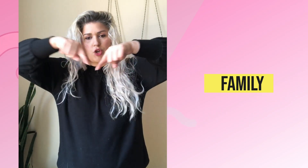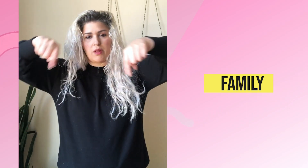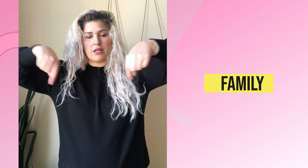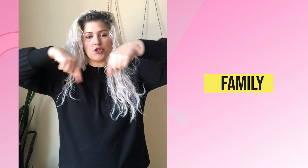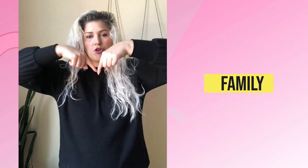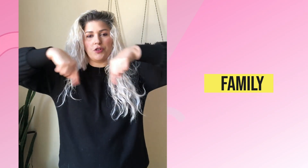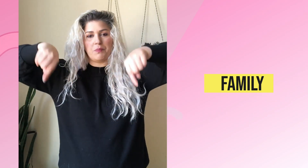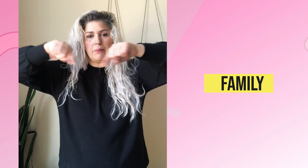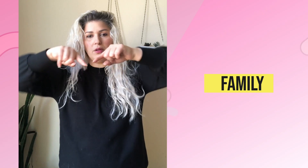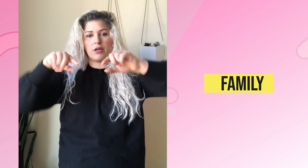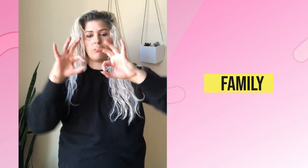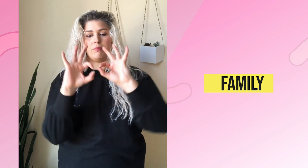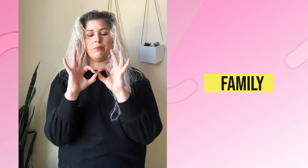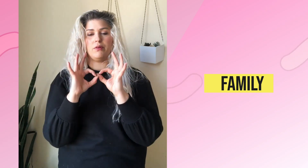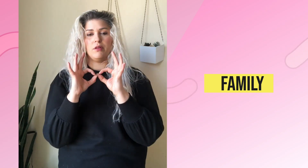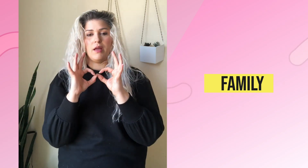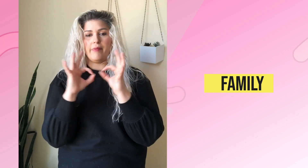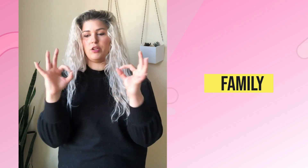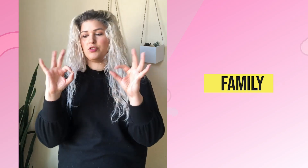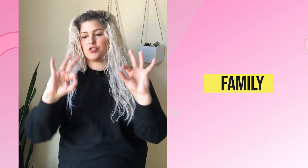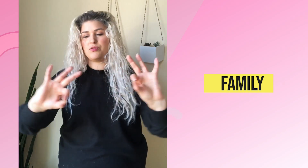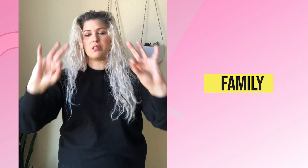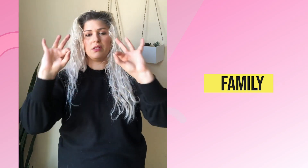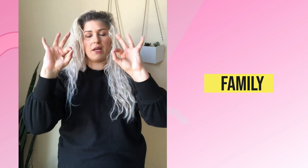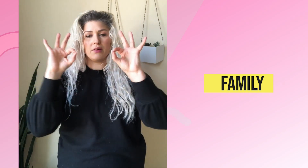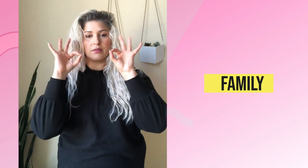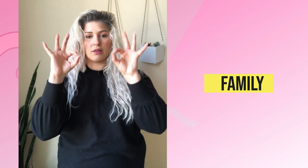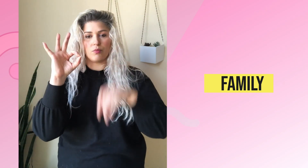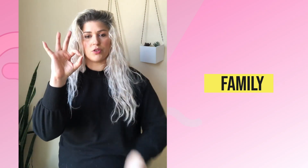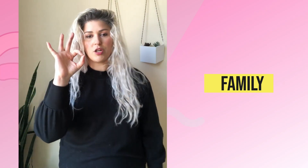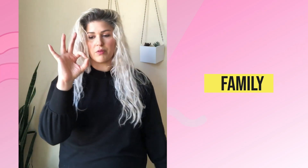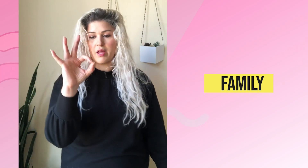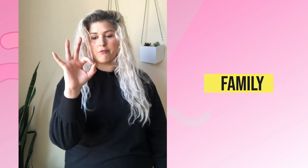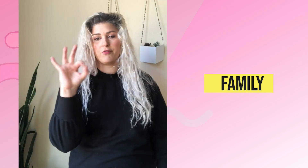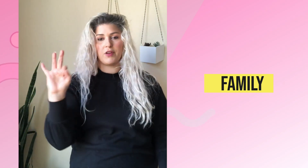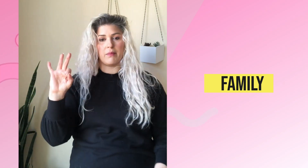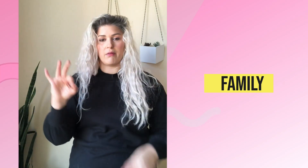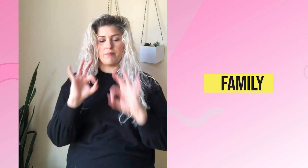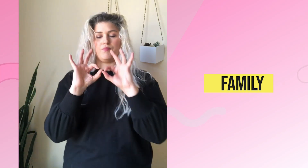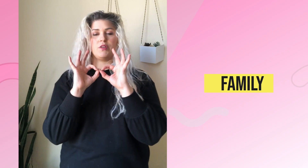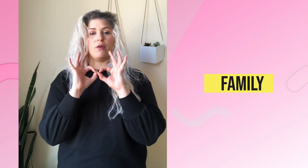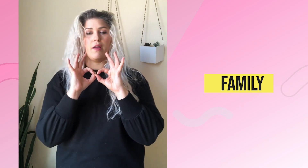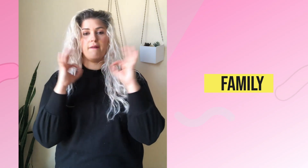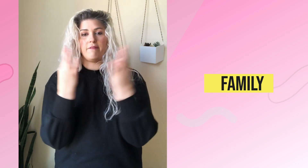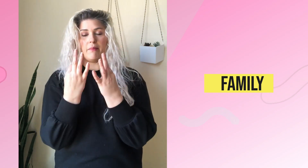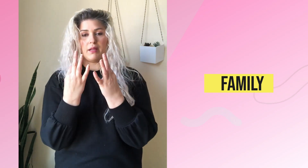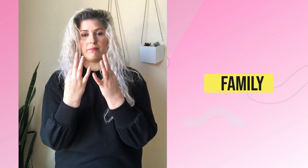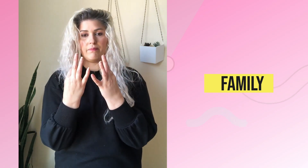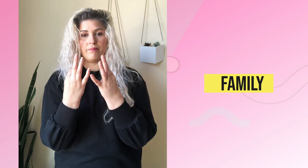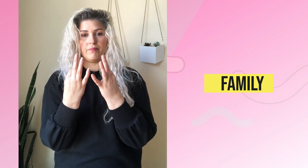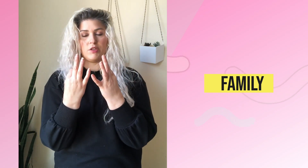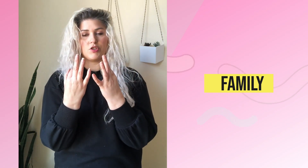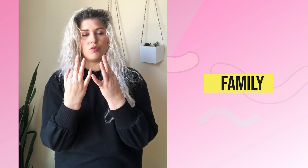is like showing like a circle of people, like a group of people, and then you just use the letter that the word starts with, F for family, right? So